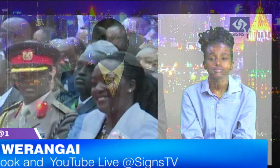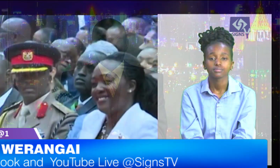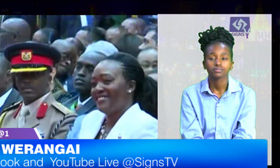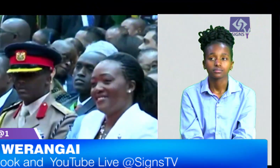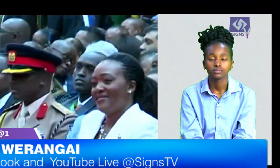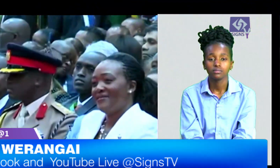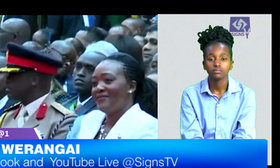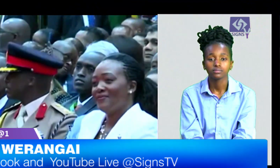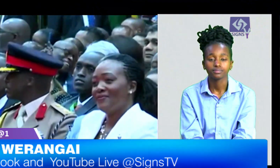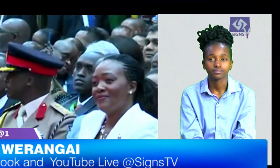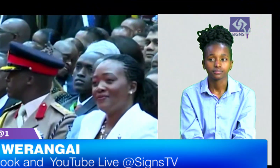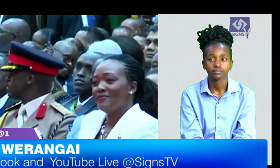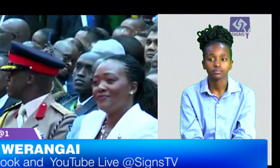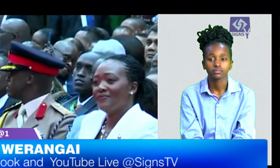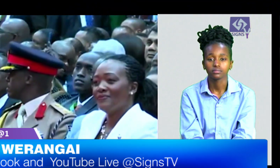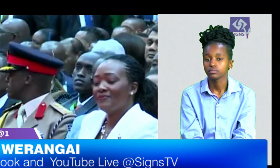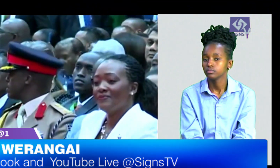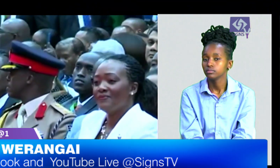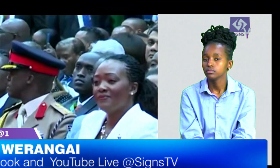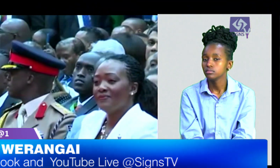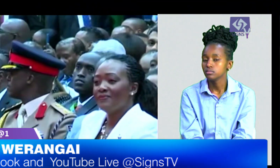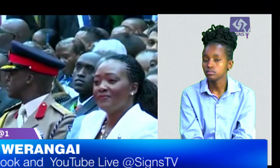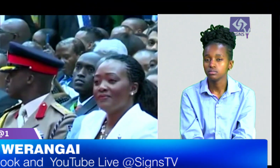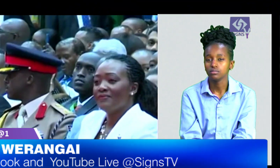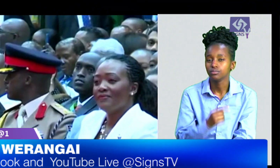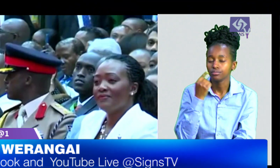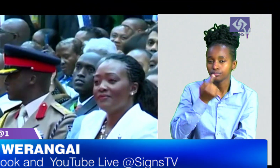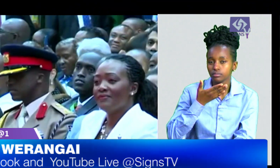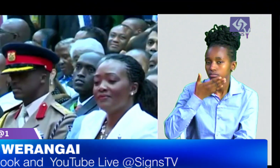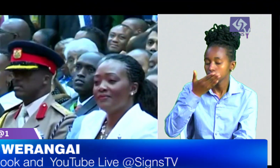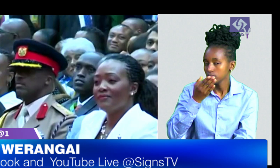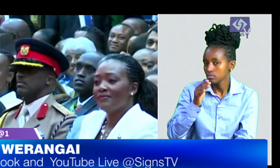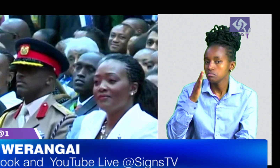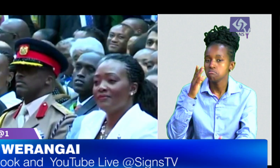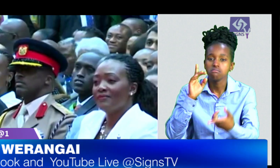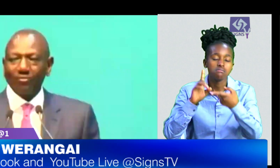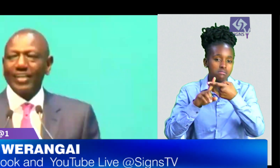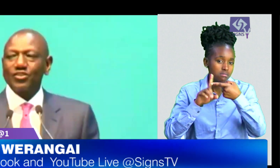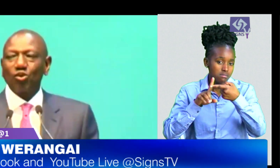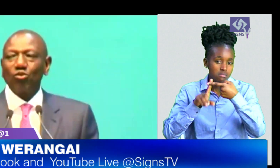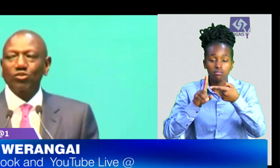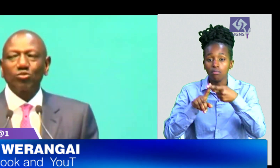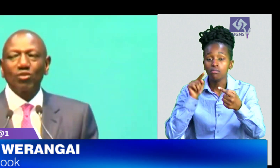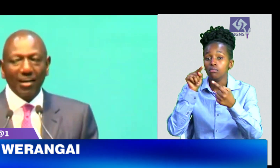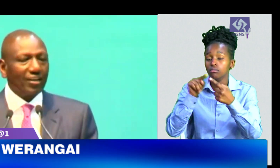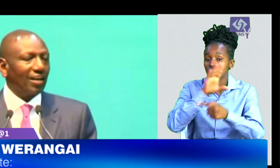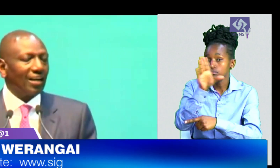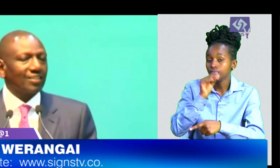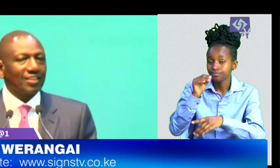I welcome all the delegates who responded positively to Africa's call to gather at